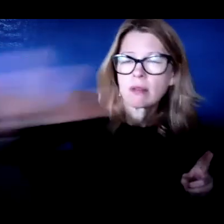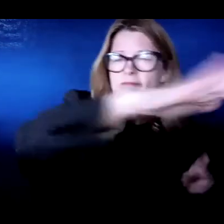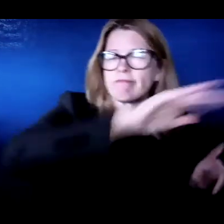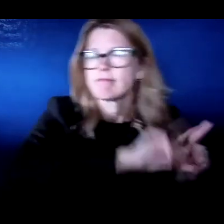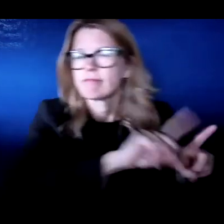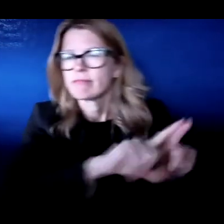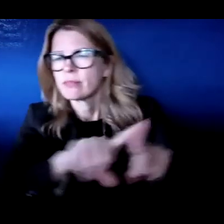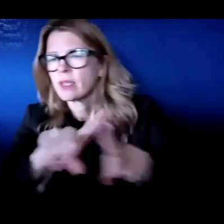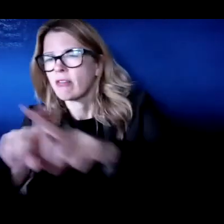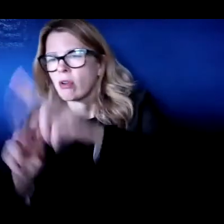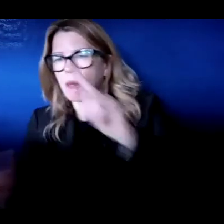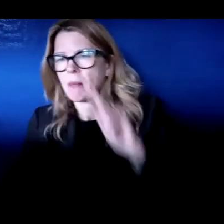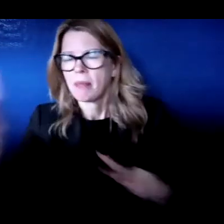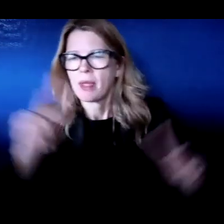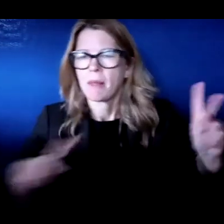praised by happy